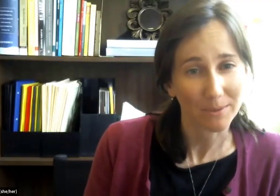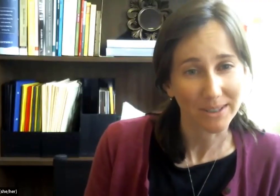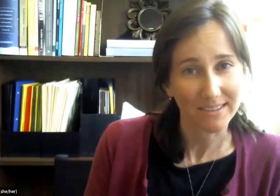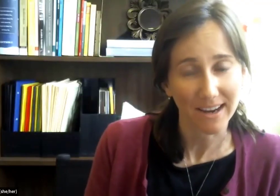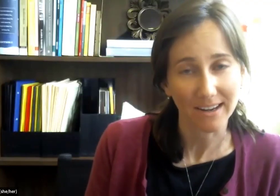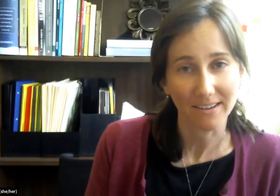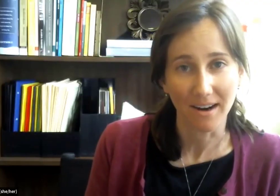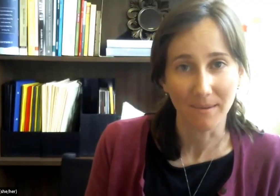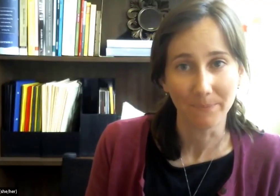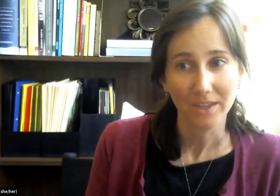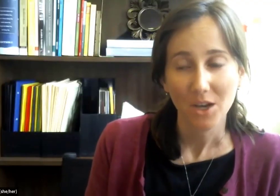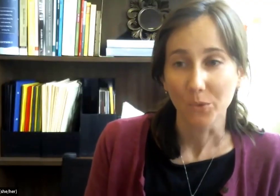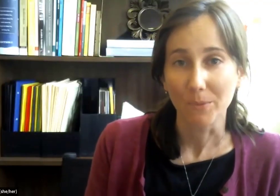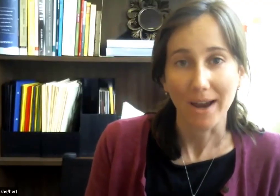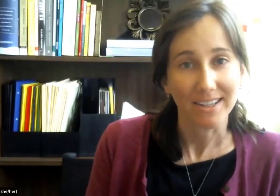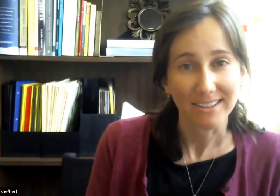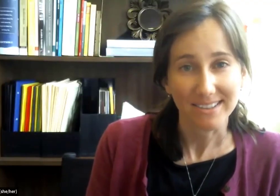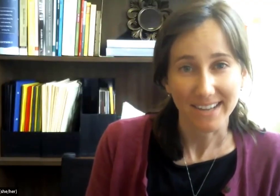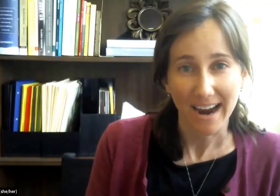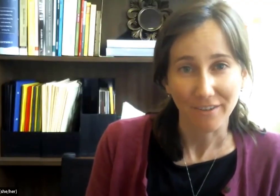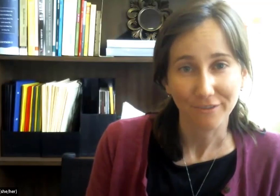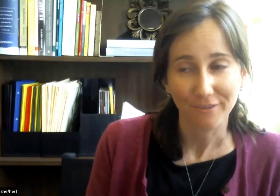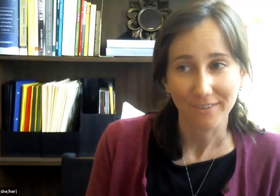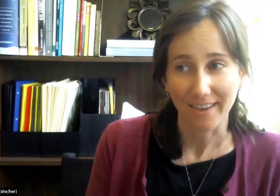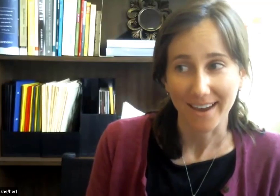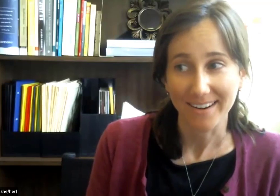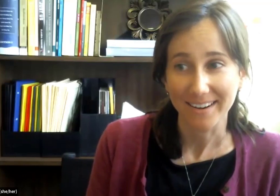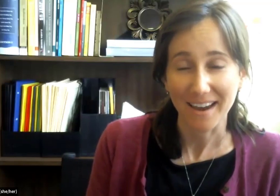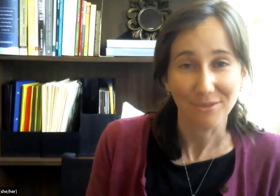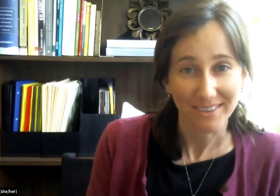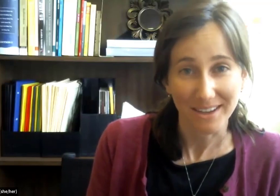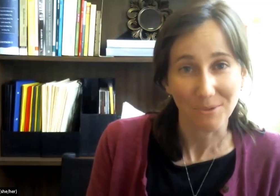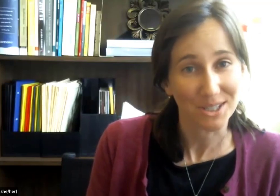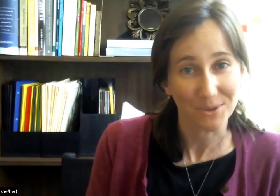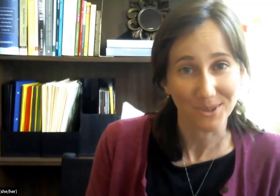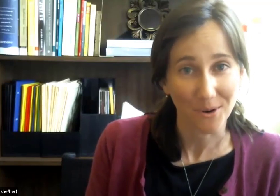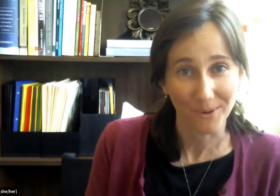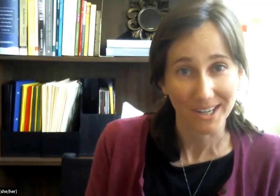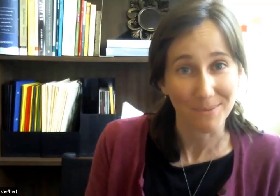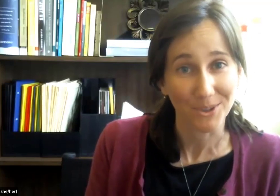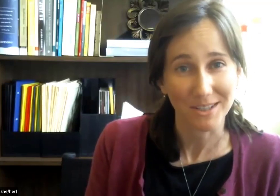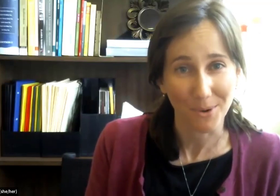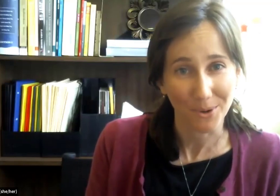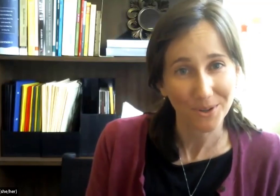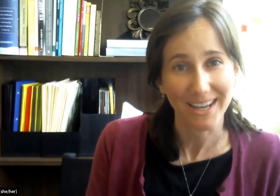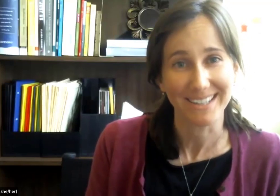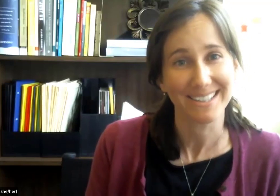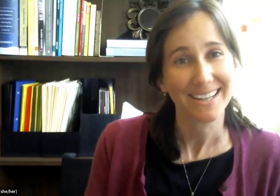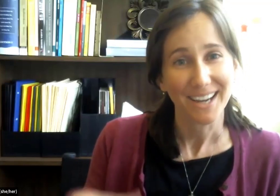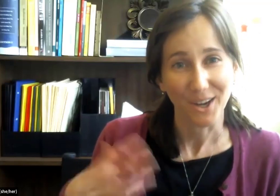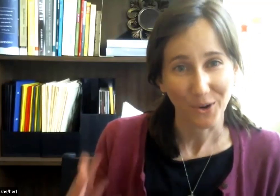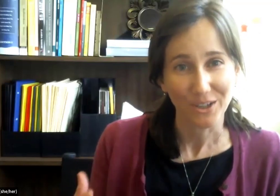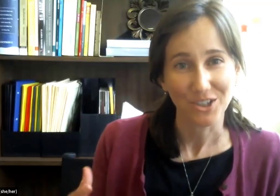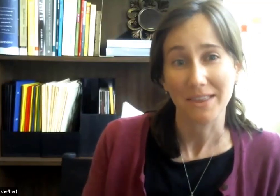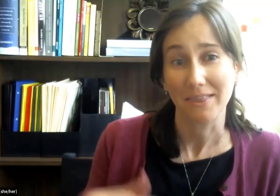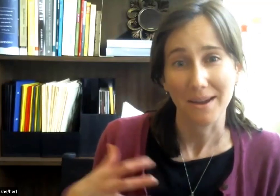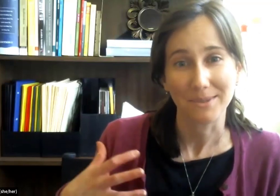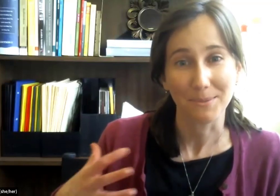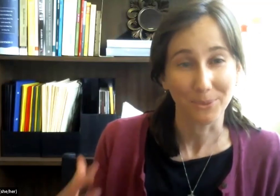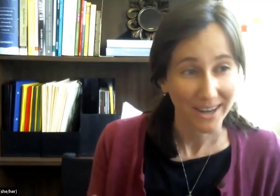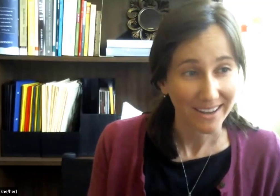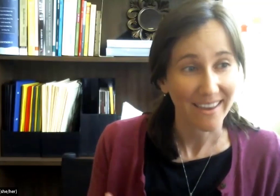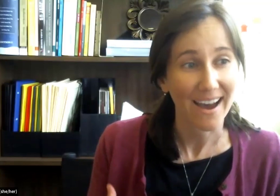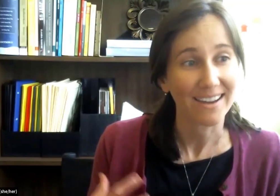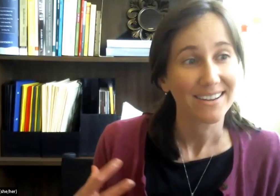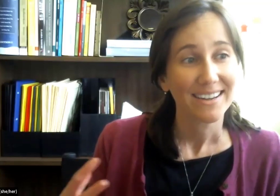what's already been said, reminding staff that everything we do is already multimodal and encouraging them